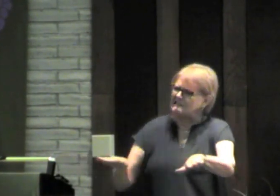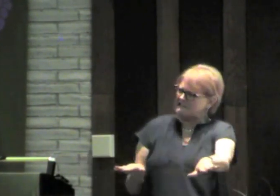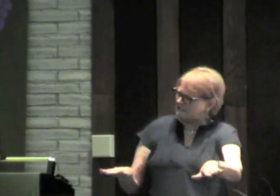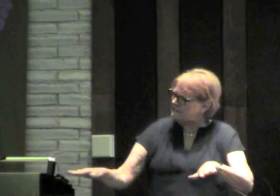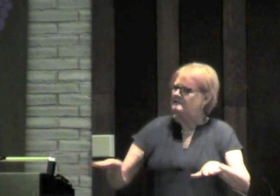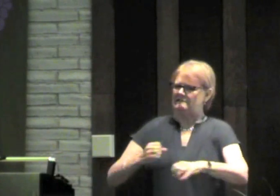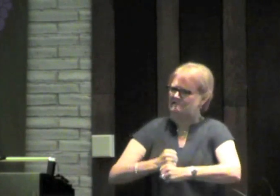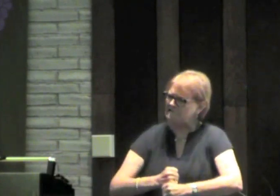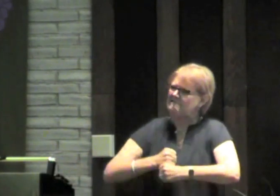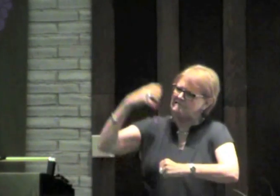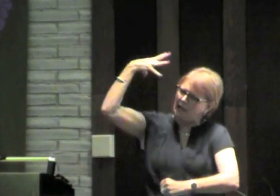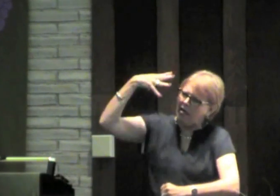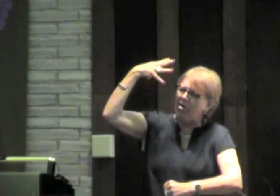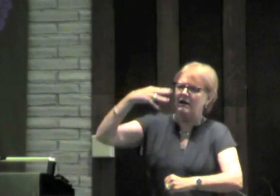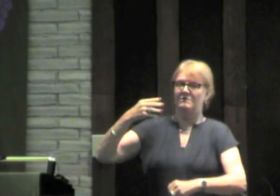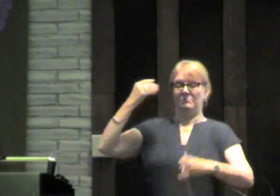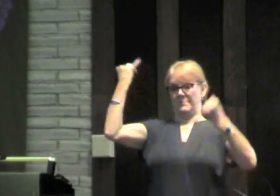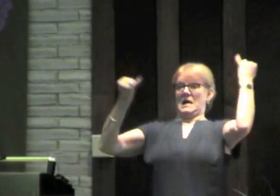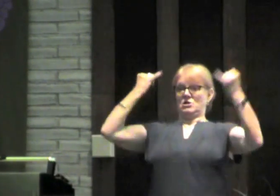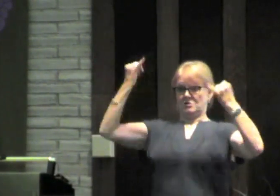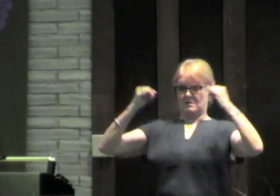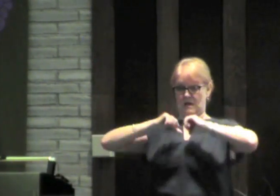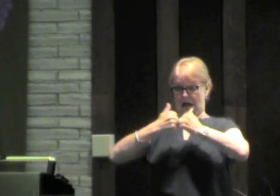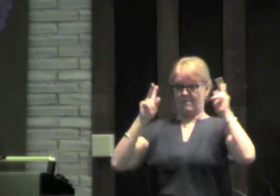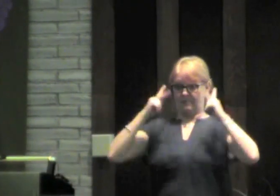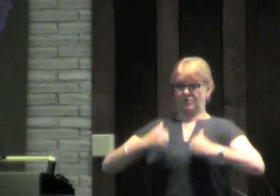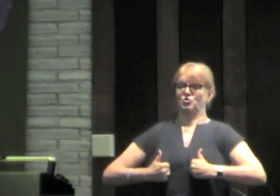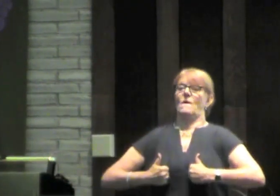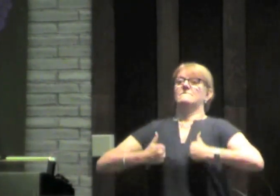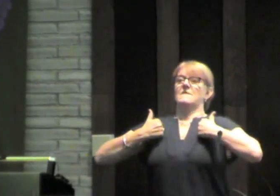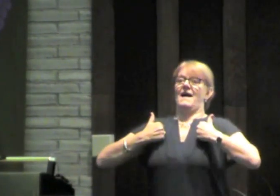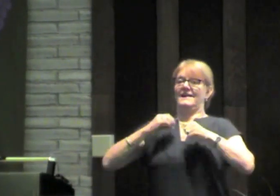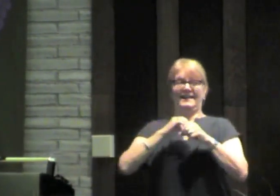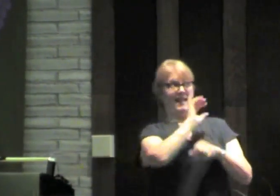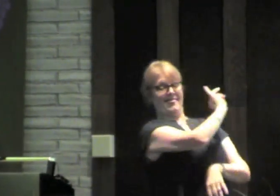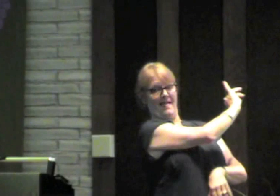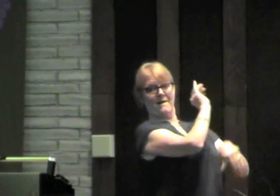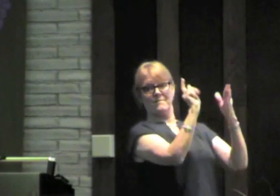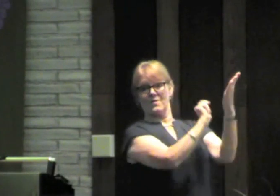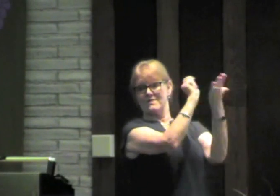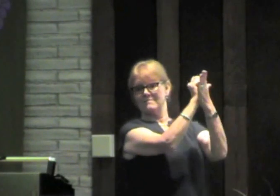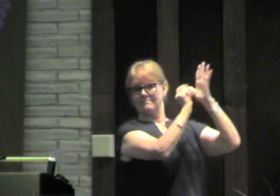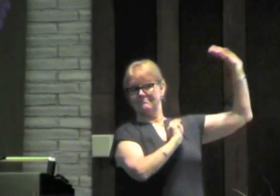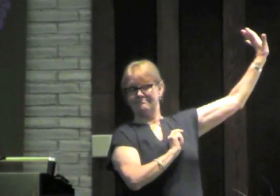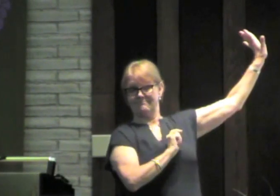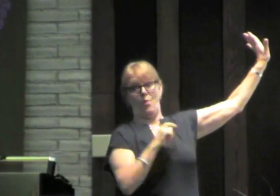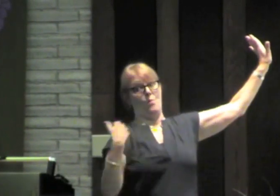convenient here. But there, they have to walk or ride in the scorching sun. And you can imagine how